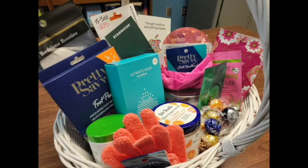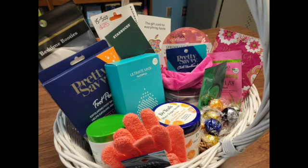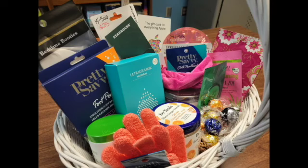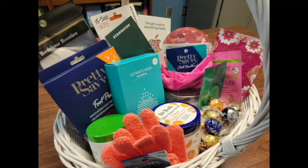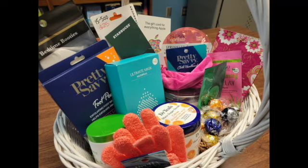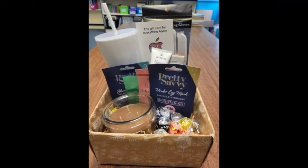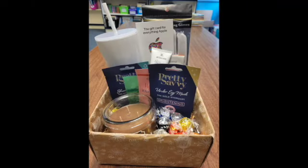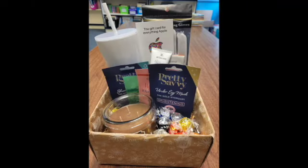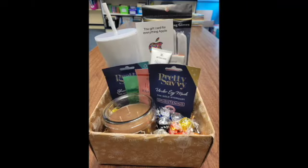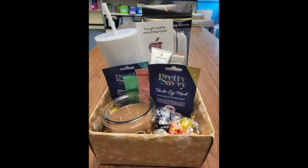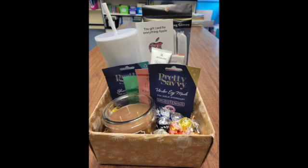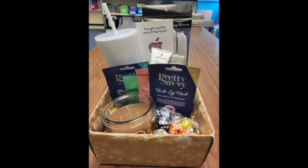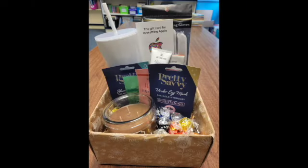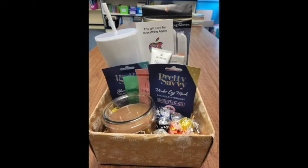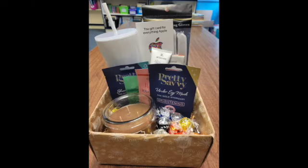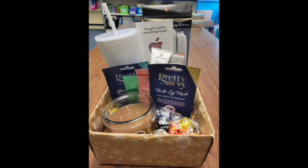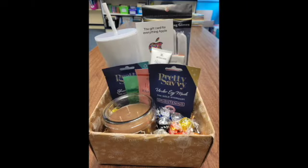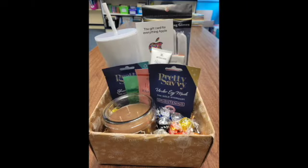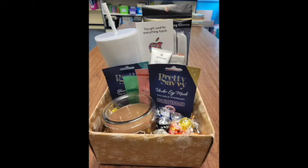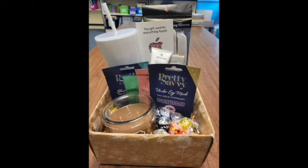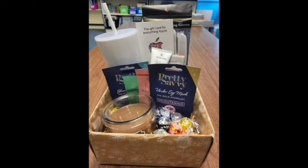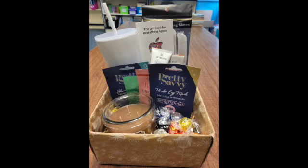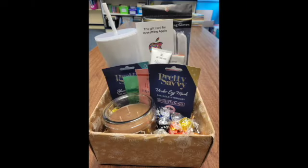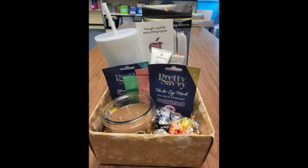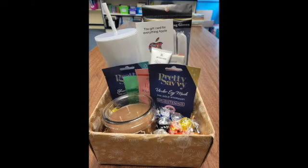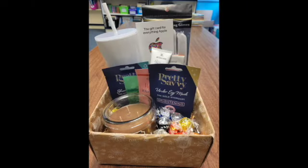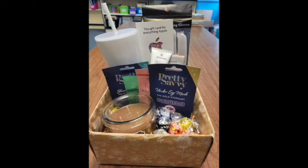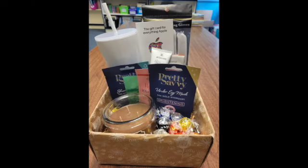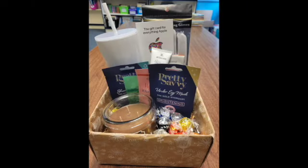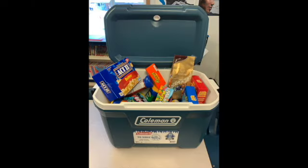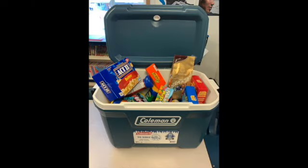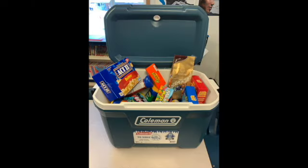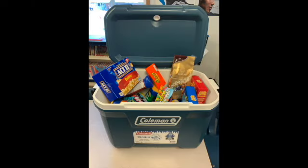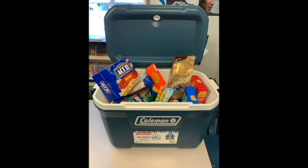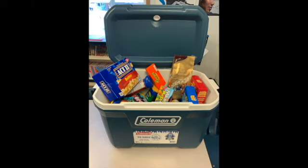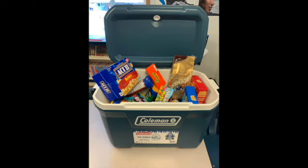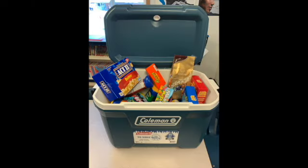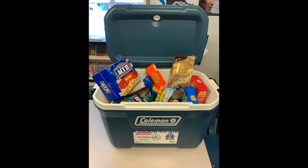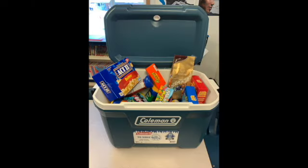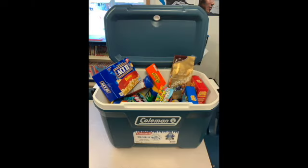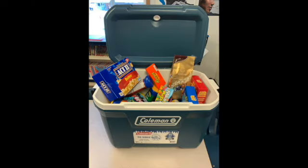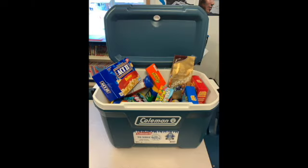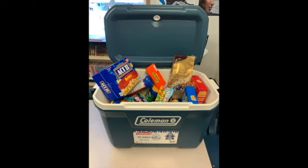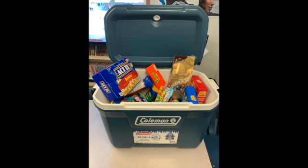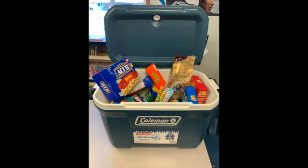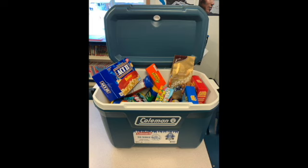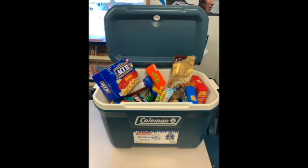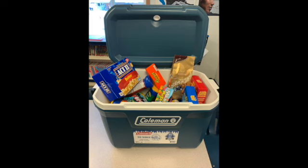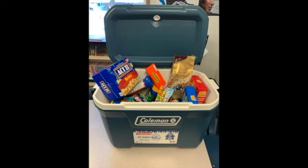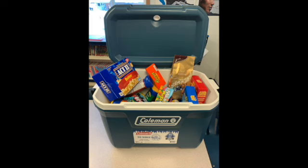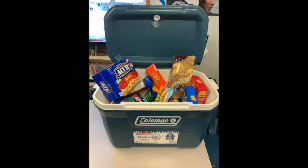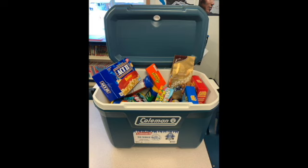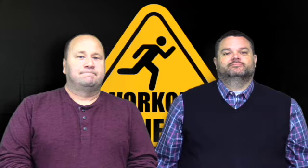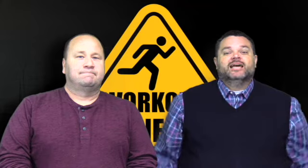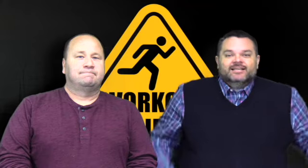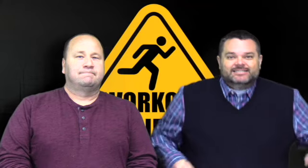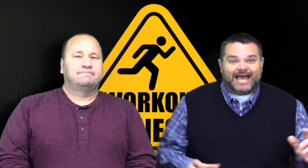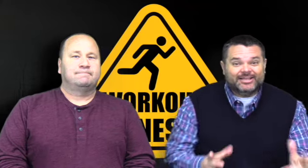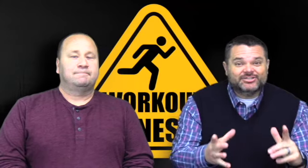a mountain top that I'm dreaming of. If you need me, you know where I'll be. Tigers,